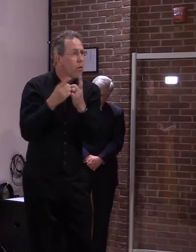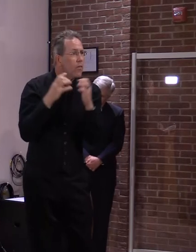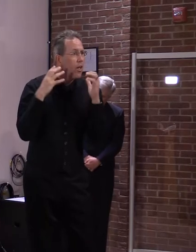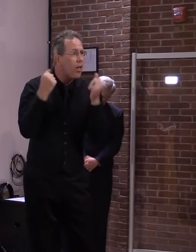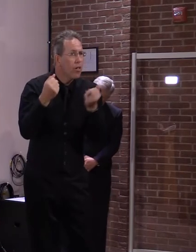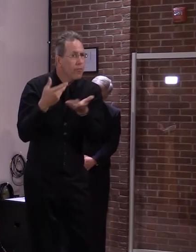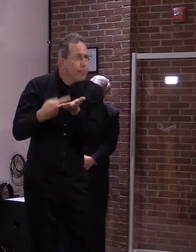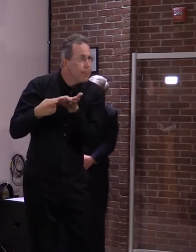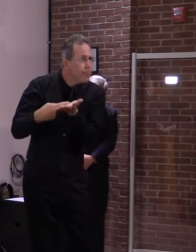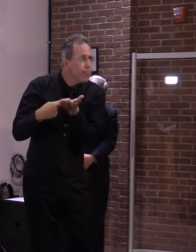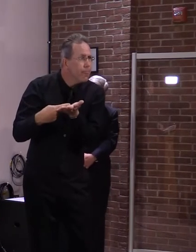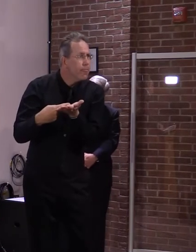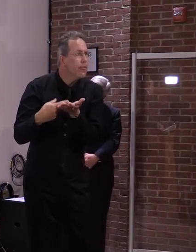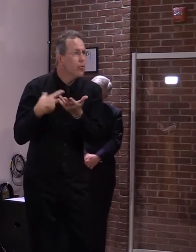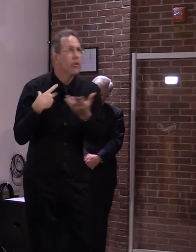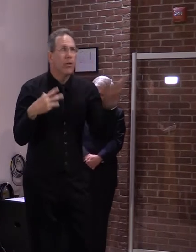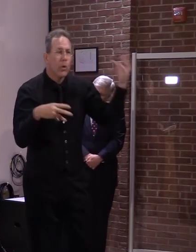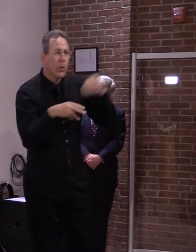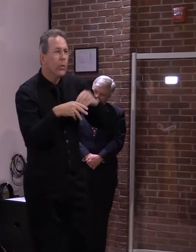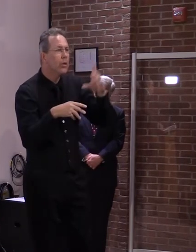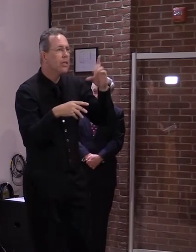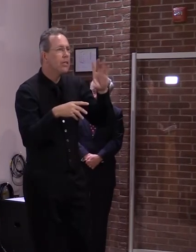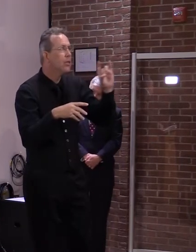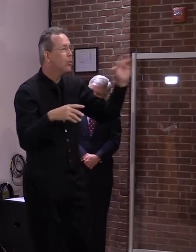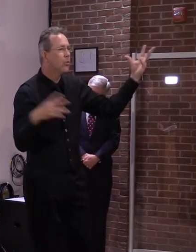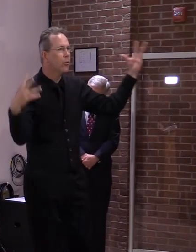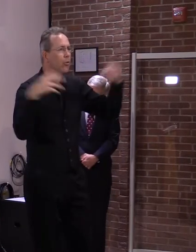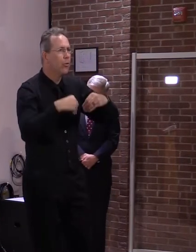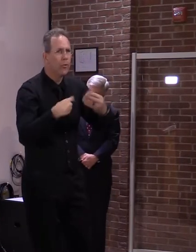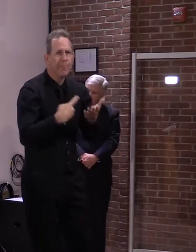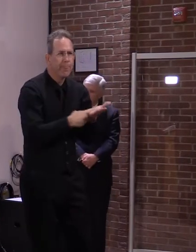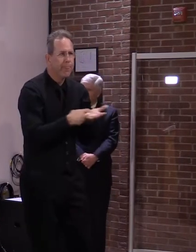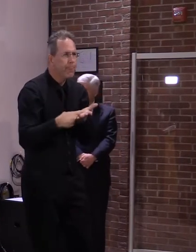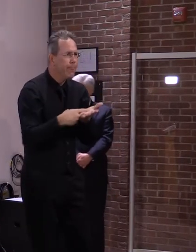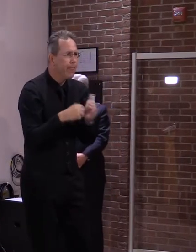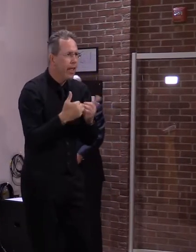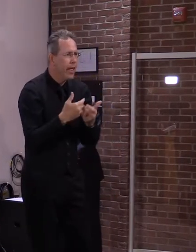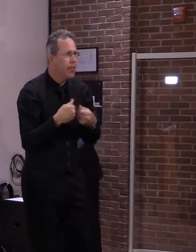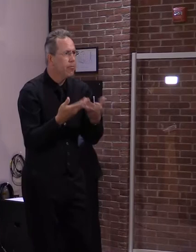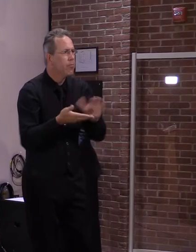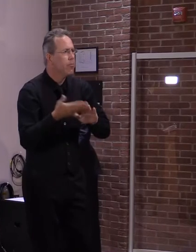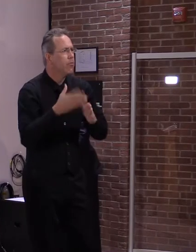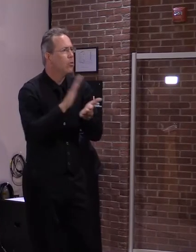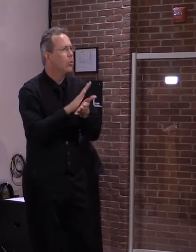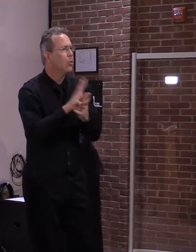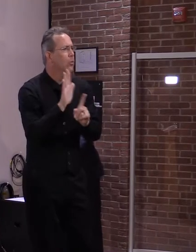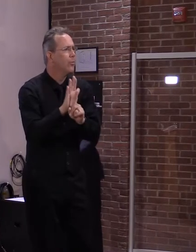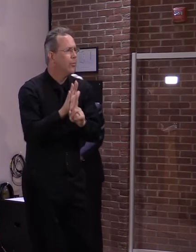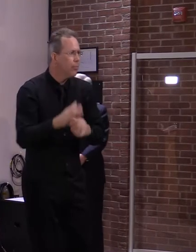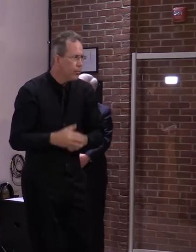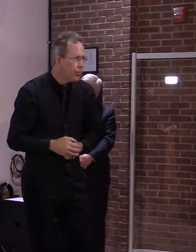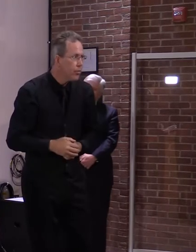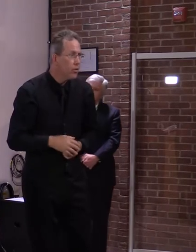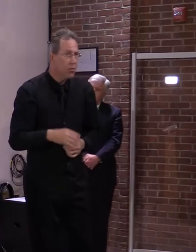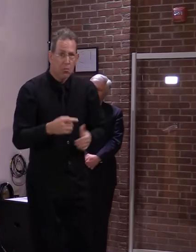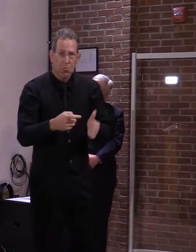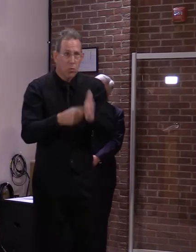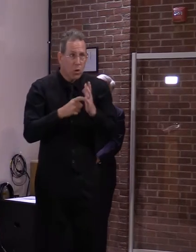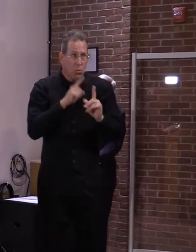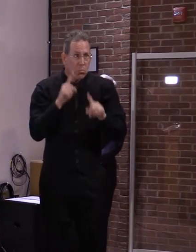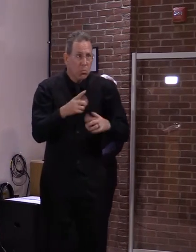going to be a requirement for students in the fall. And Dr. Levine, I don't know if you want to add to that at all,